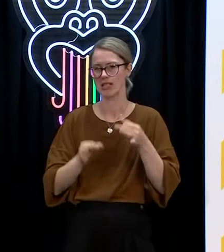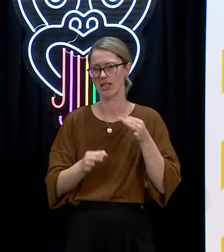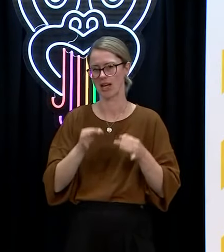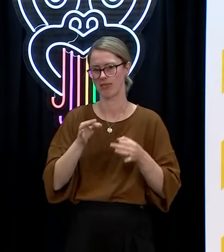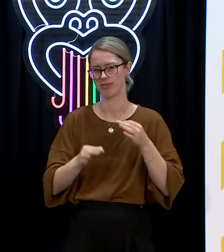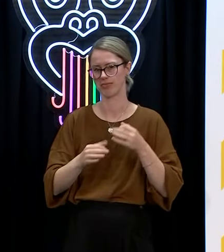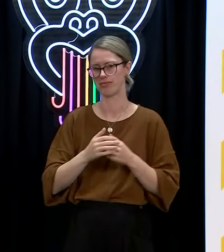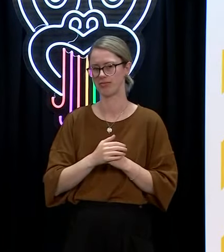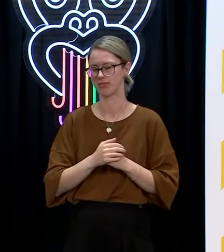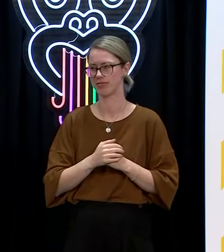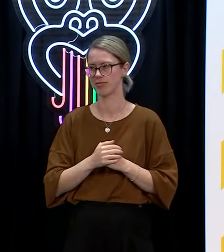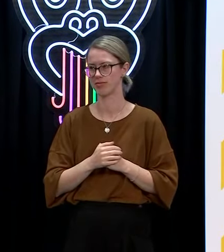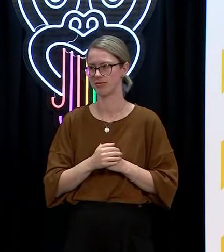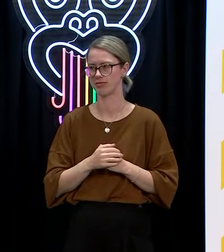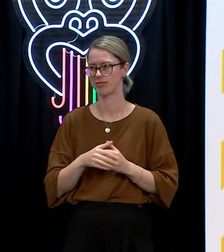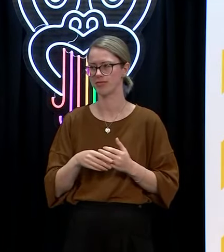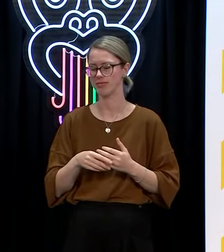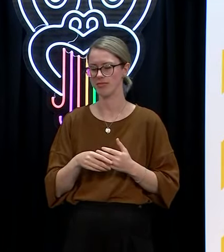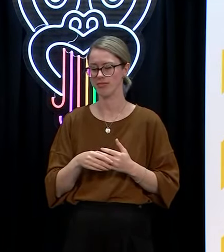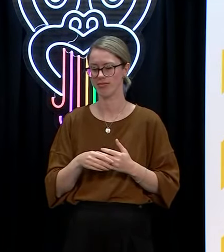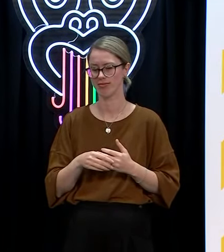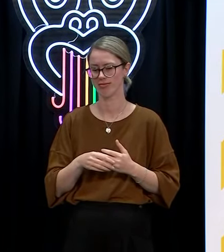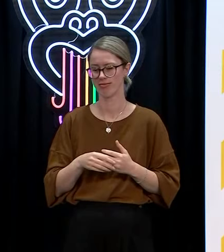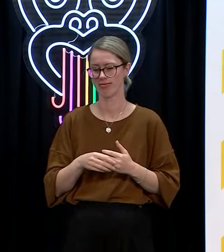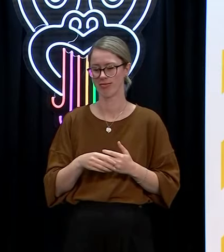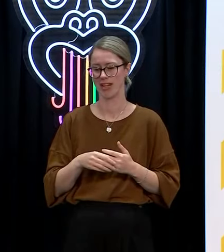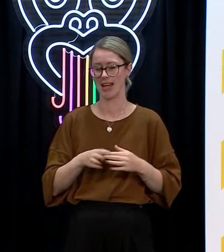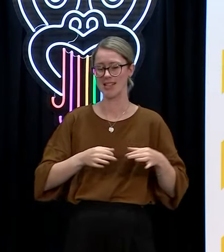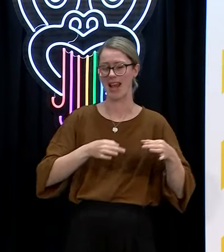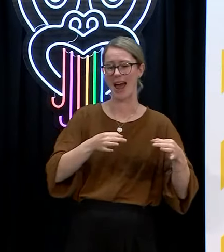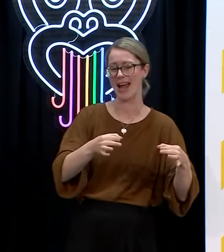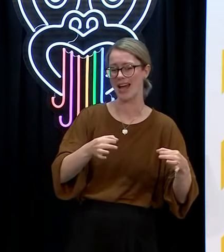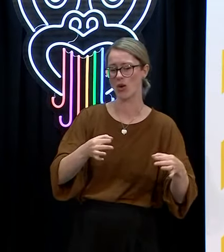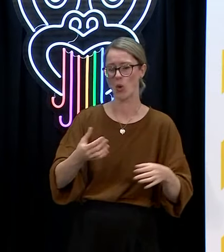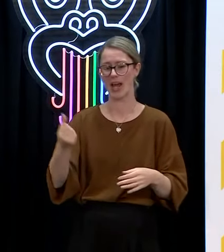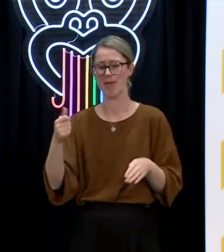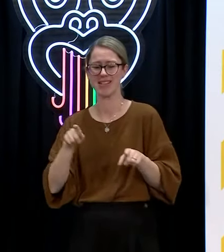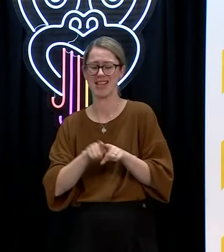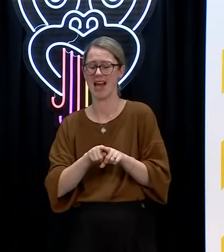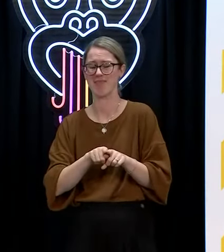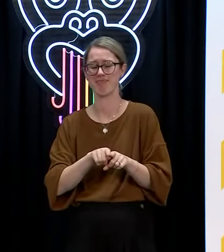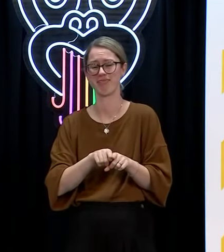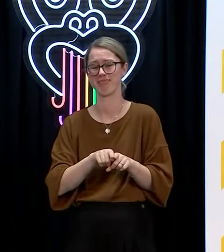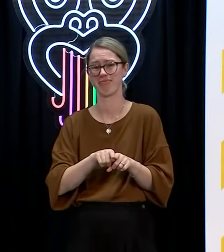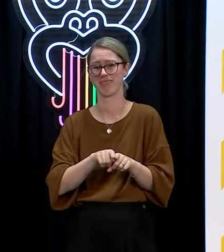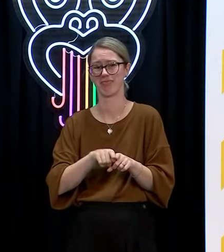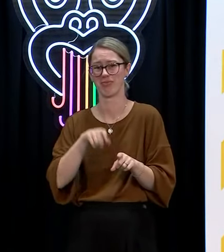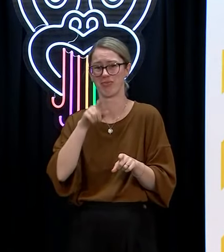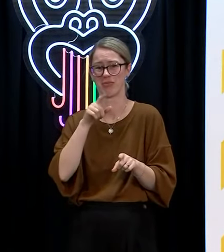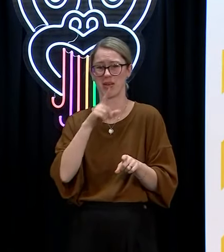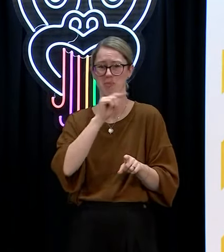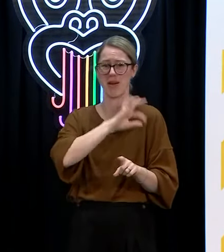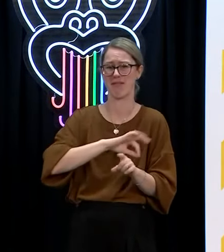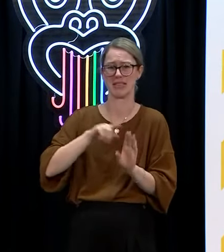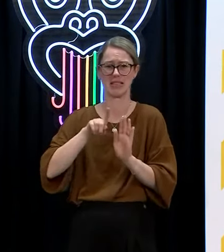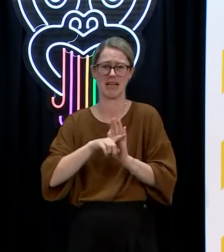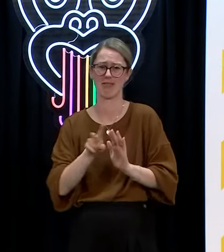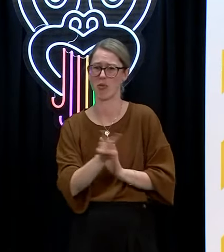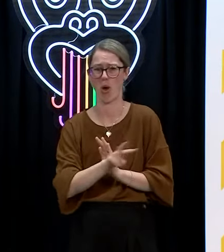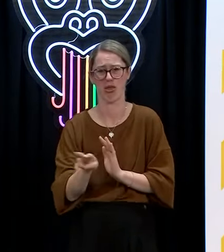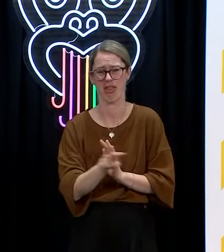yet. There are arguments both ways, and so we'll make a decision ultimately based on what's going to be